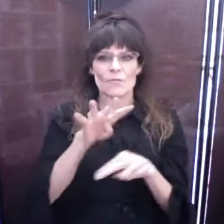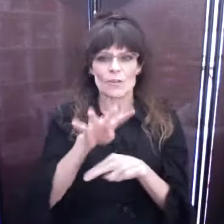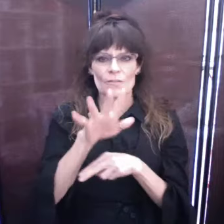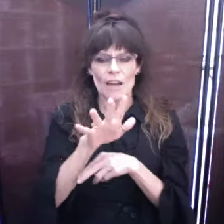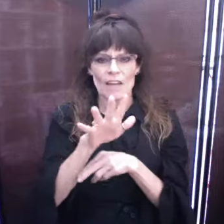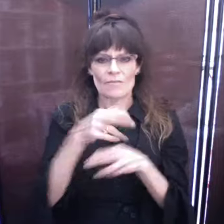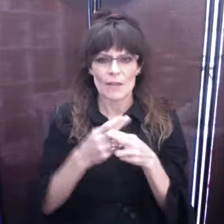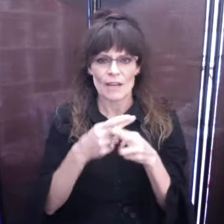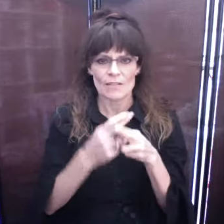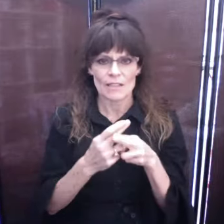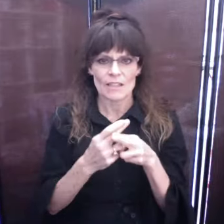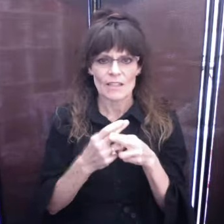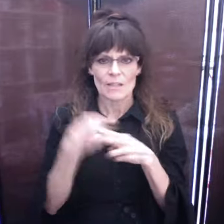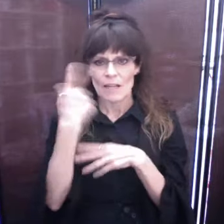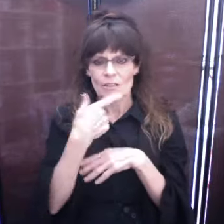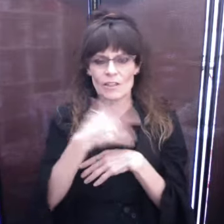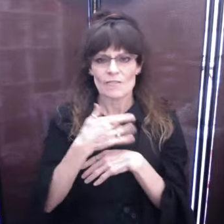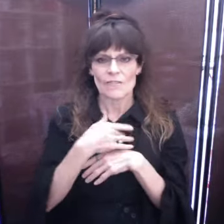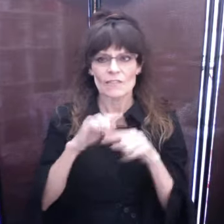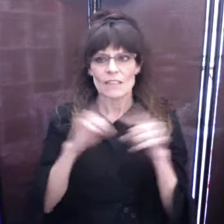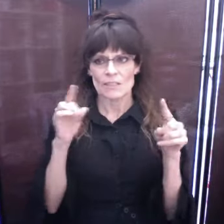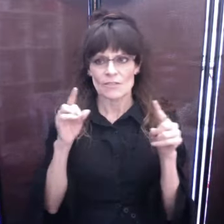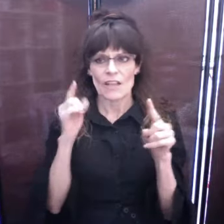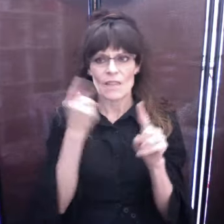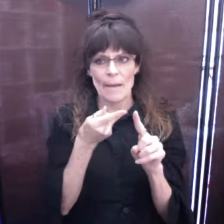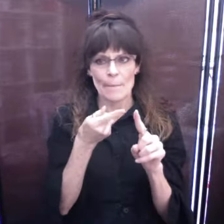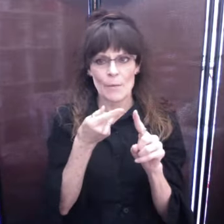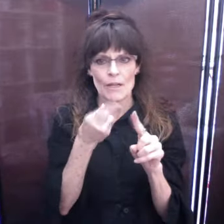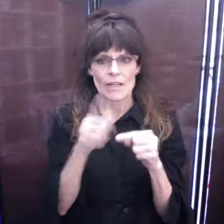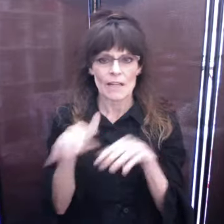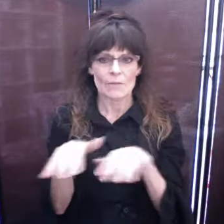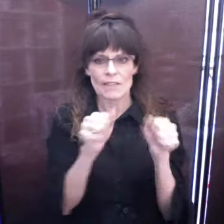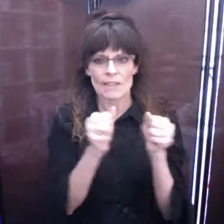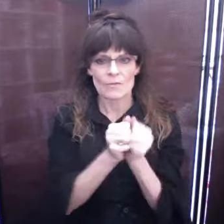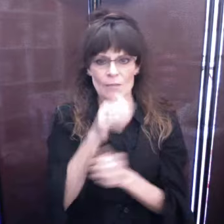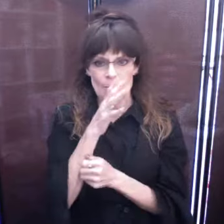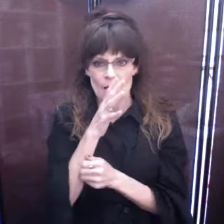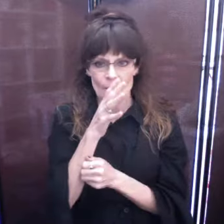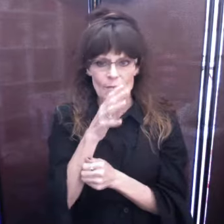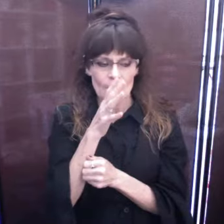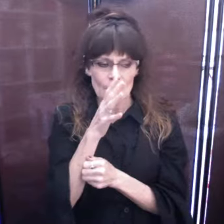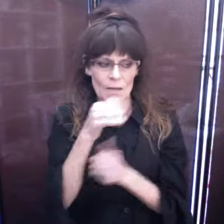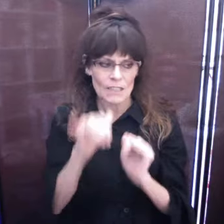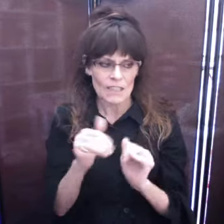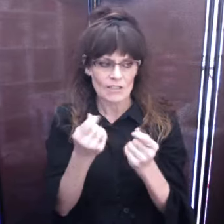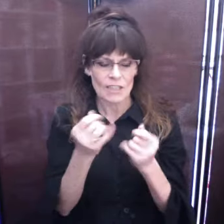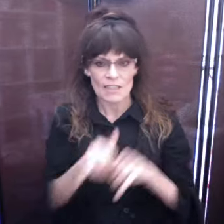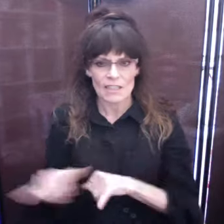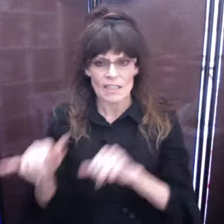I just looked and felt different at that point. And then I was leaving with my mom, and my mom still does this. We're 18 years down the road, but every once in a